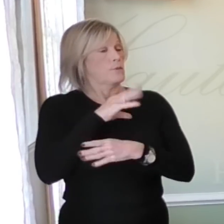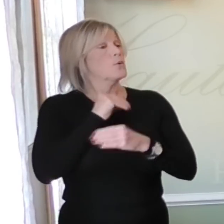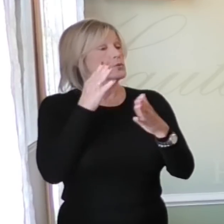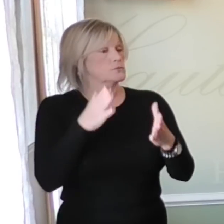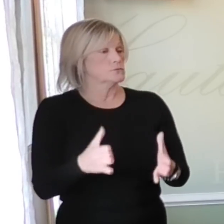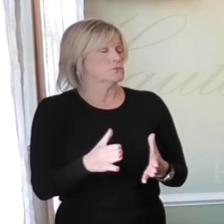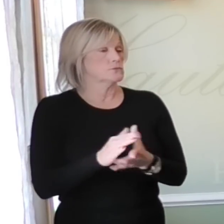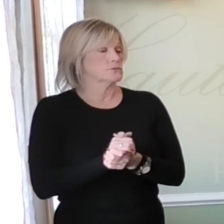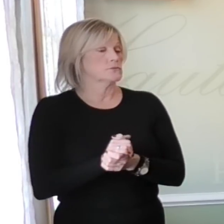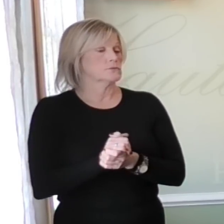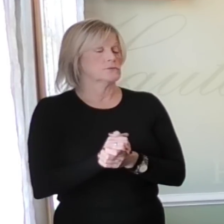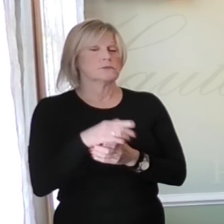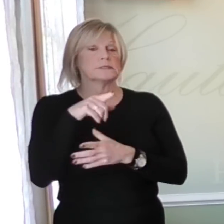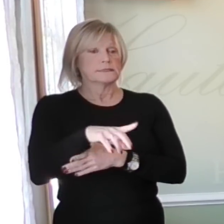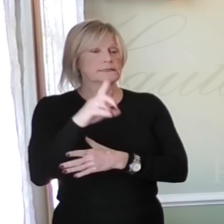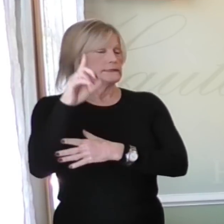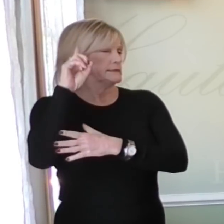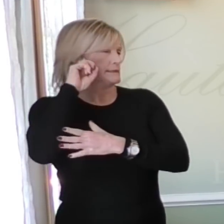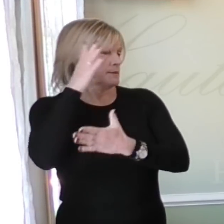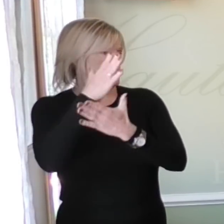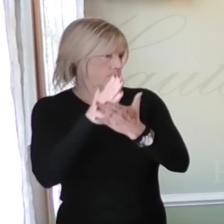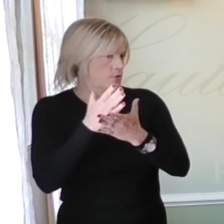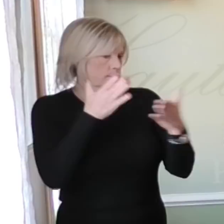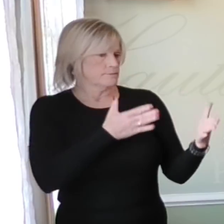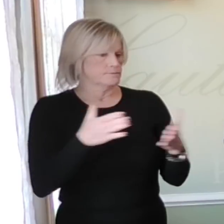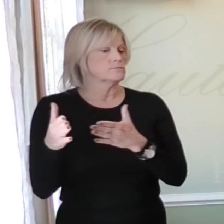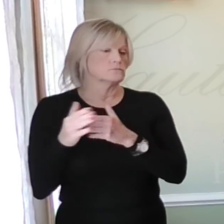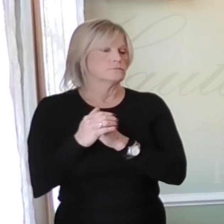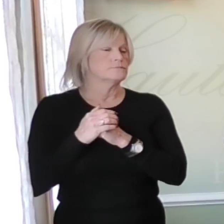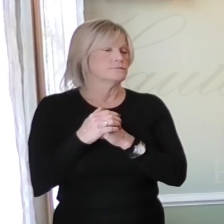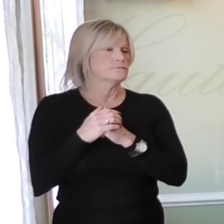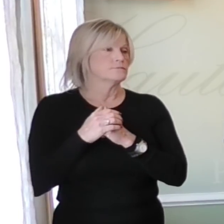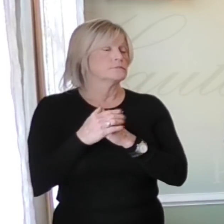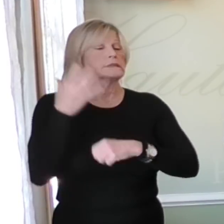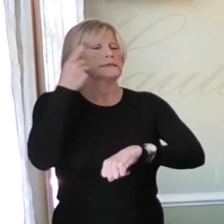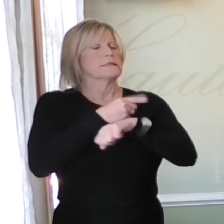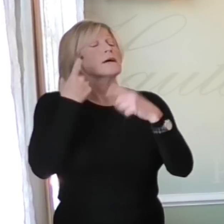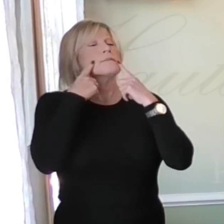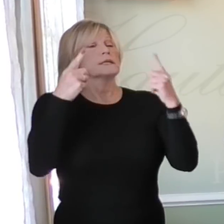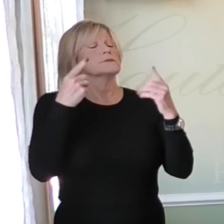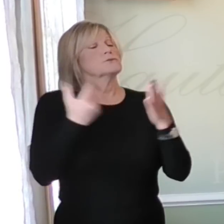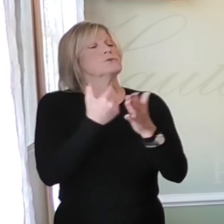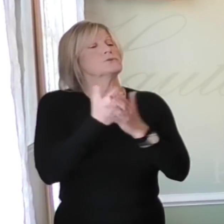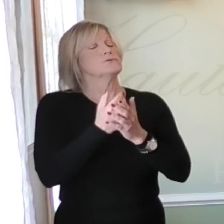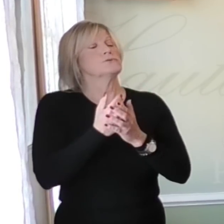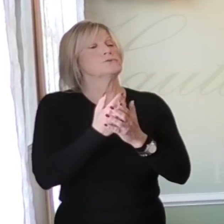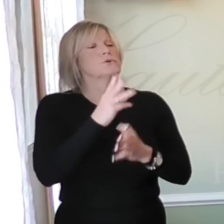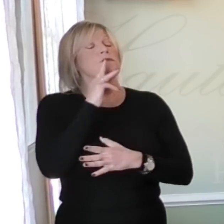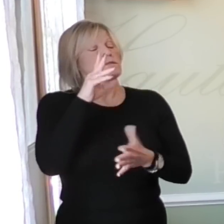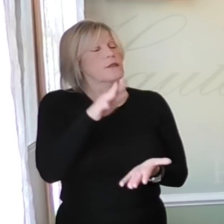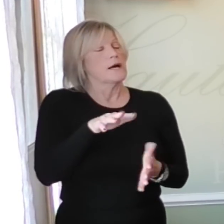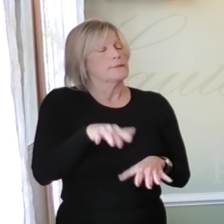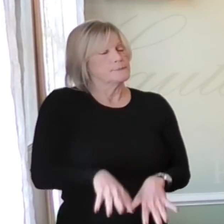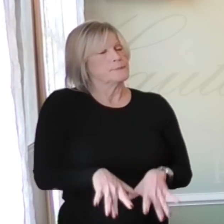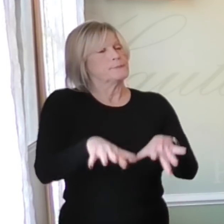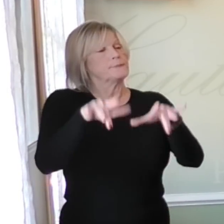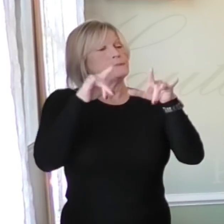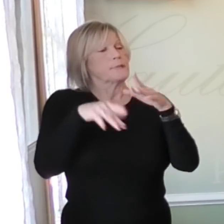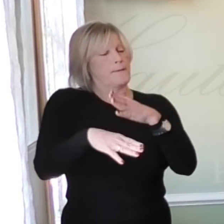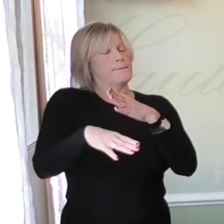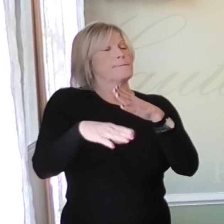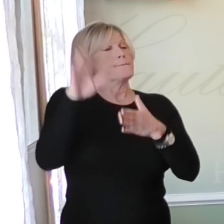owners. This is the sound part of the plan. Today I'm announcing a new flood mitigation assistant pilot